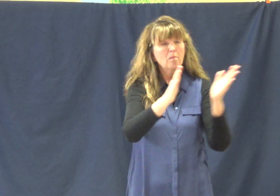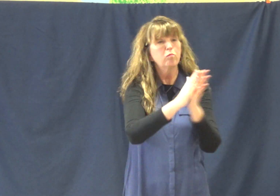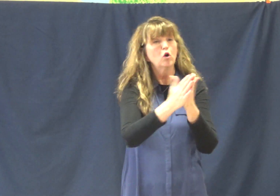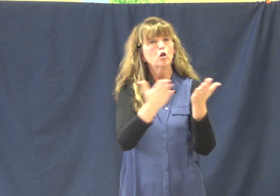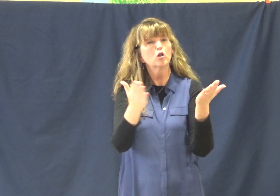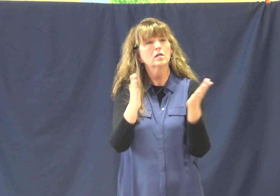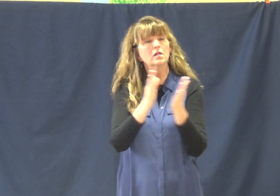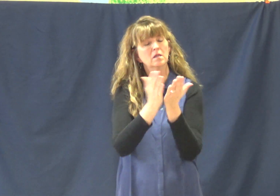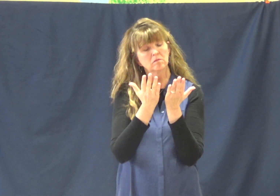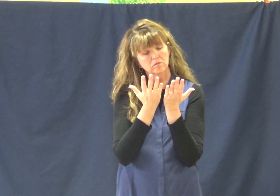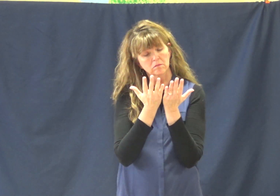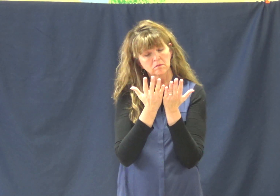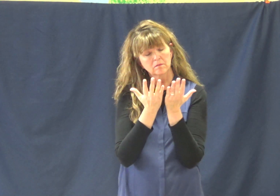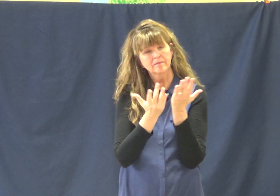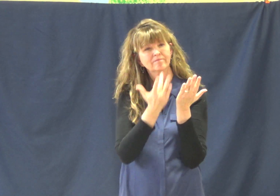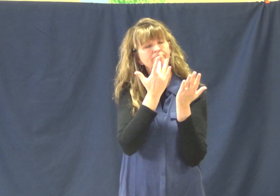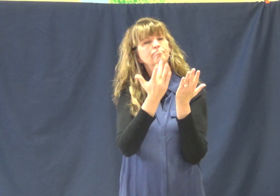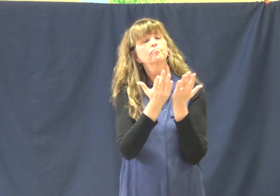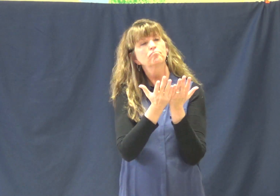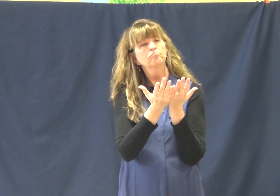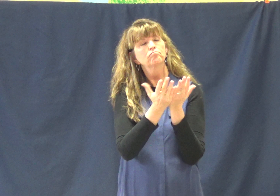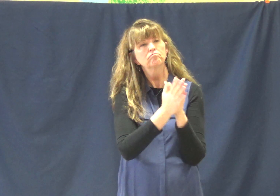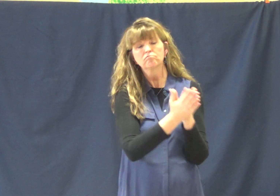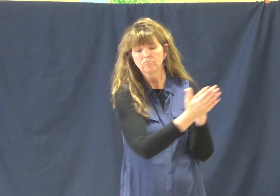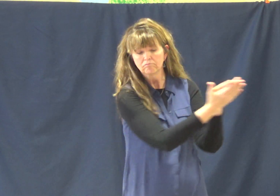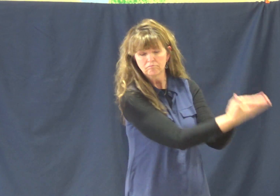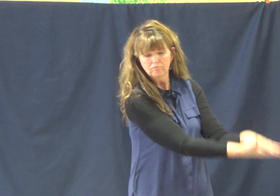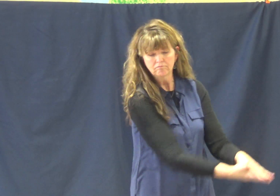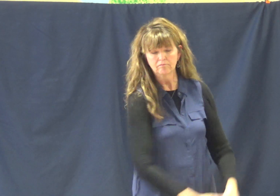some books are to be tasted,